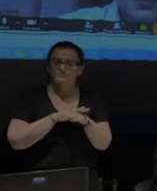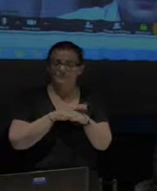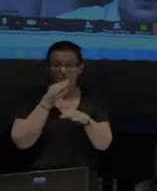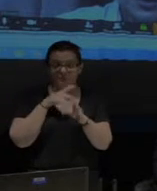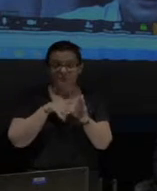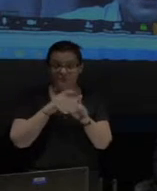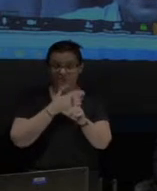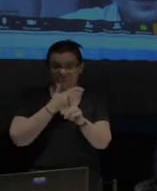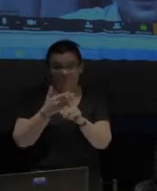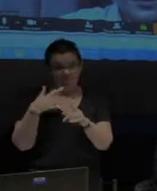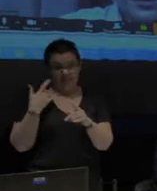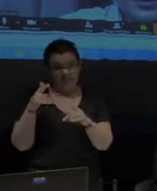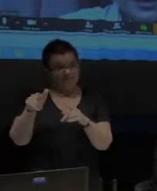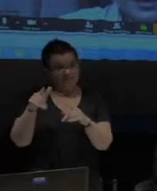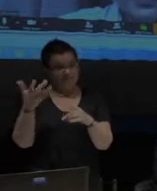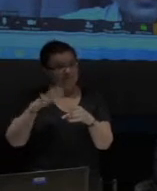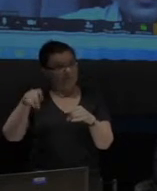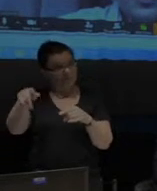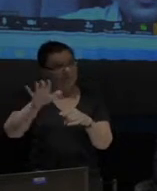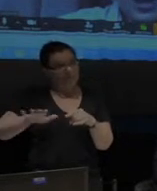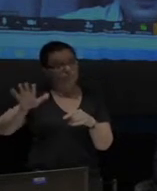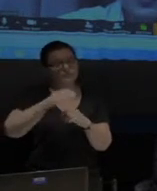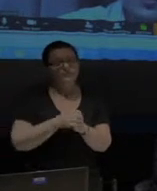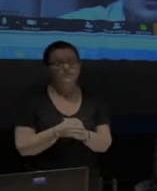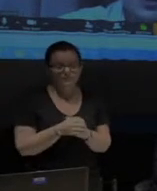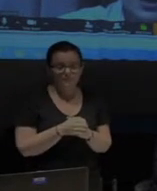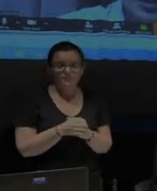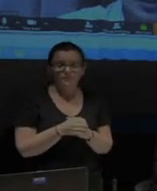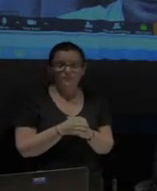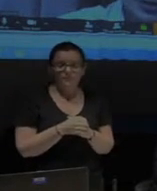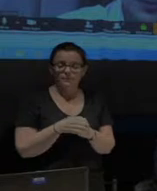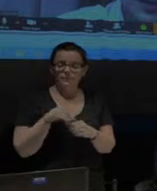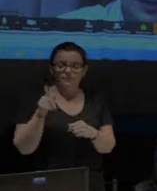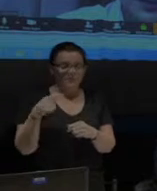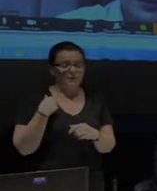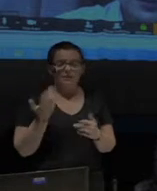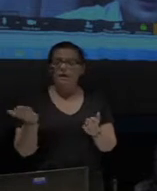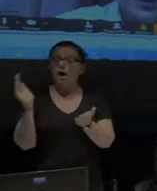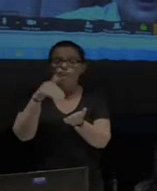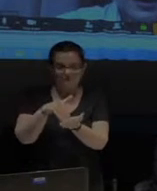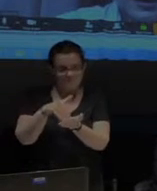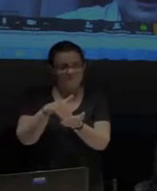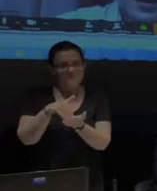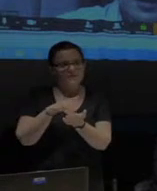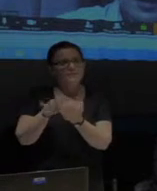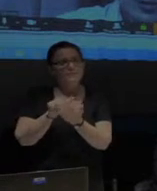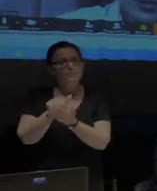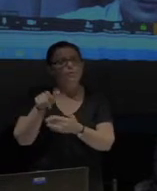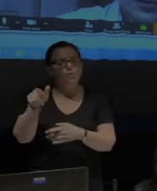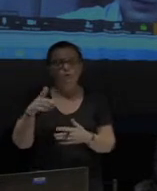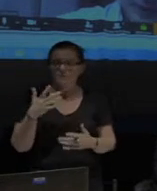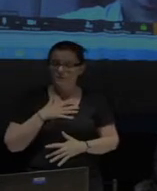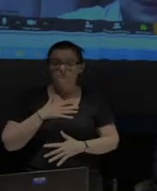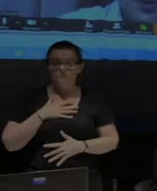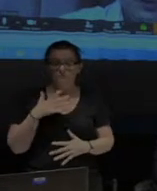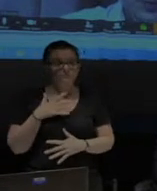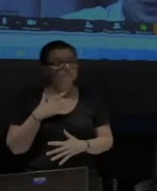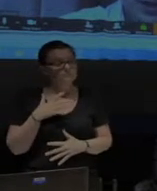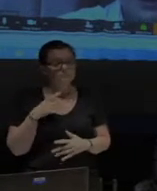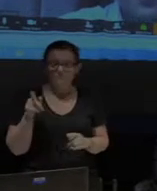from the region. And I was certainly not prepared as I thought, and definitely